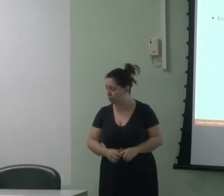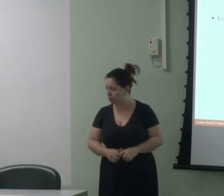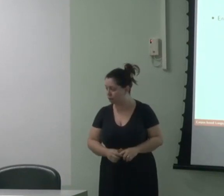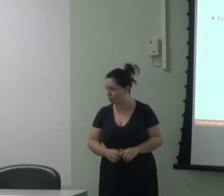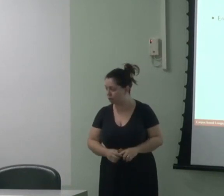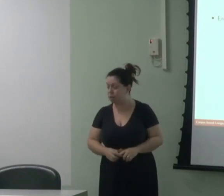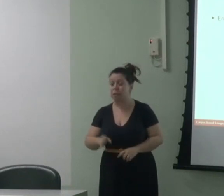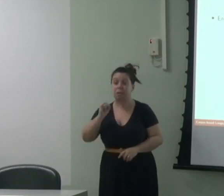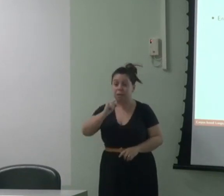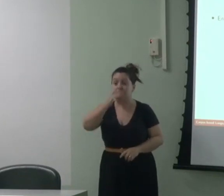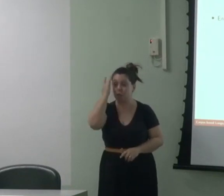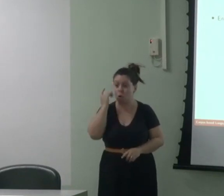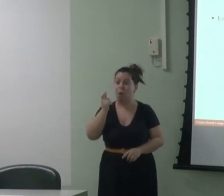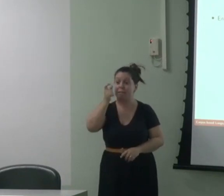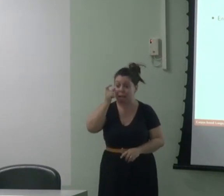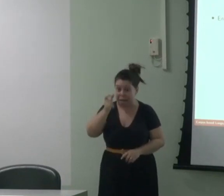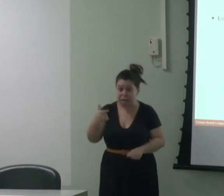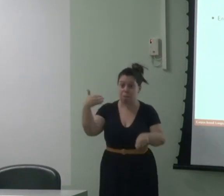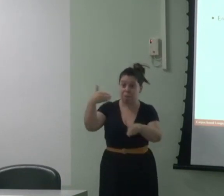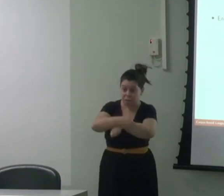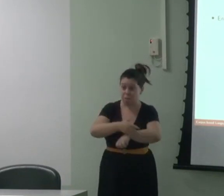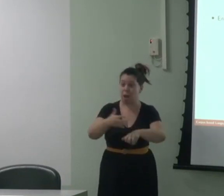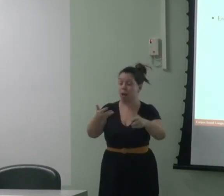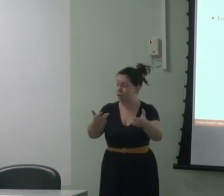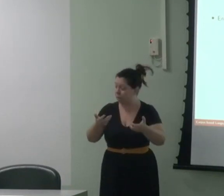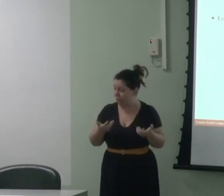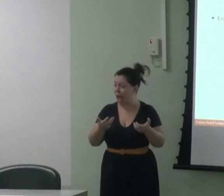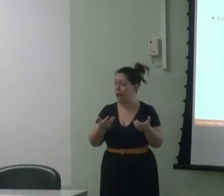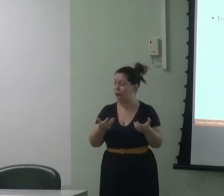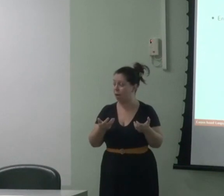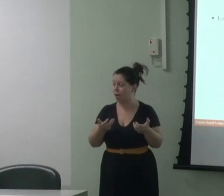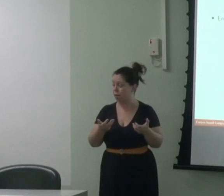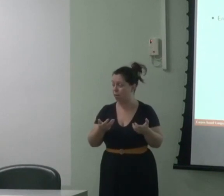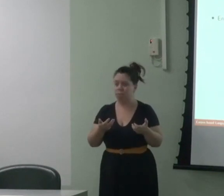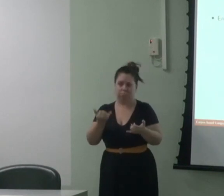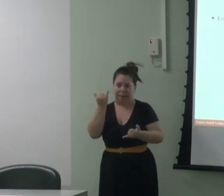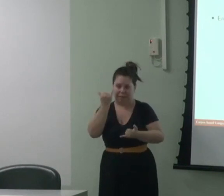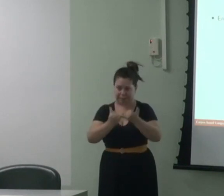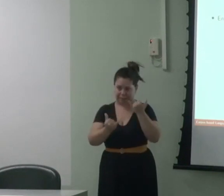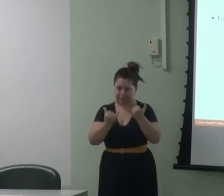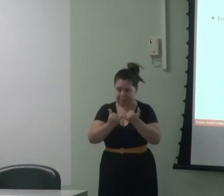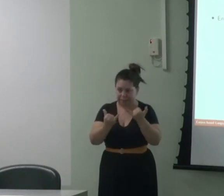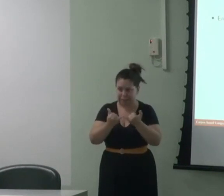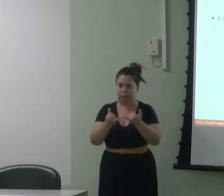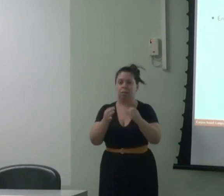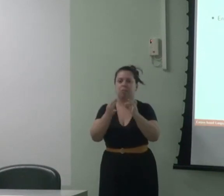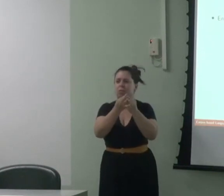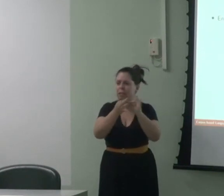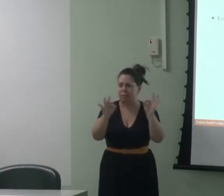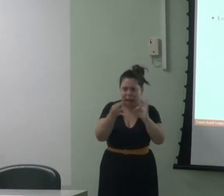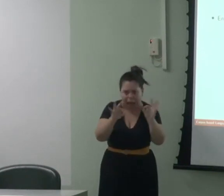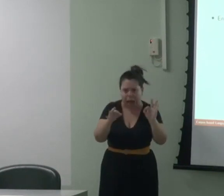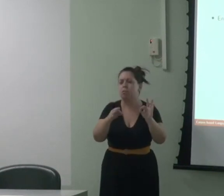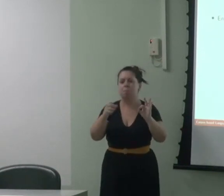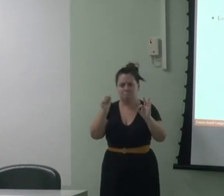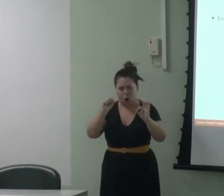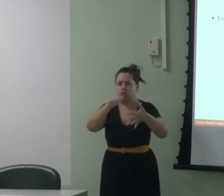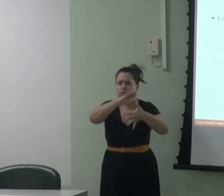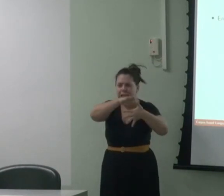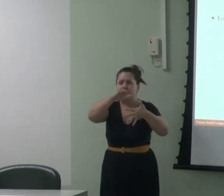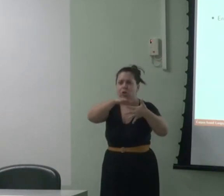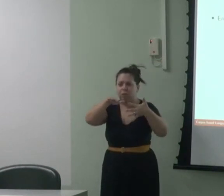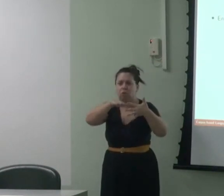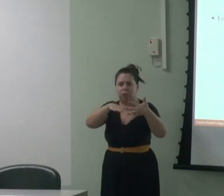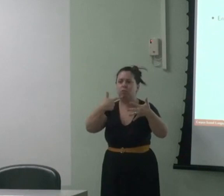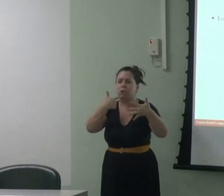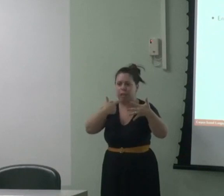other stuff than just syntax and morphology, and wanted to have a similarly universal, in the sense of